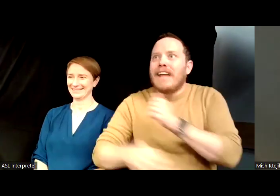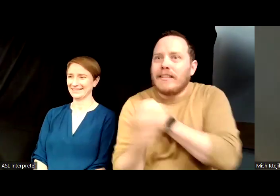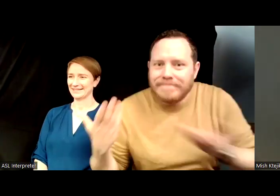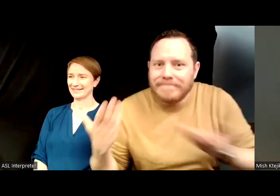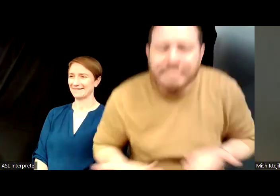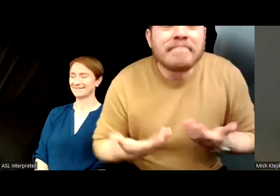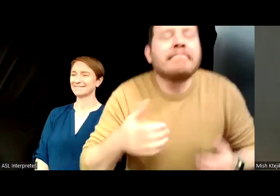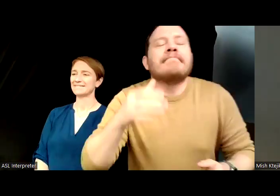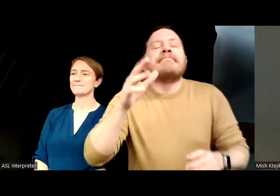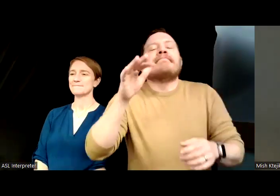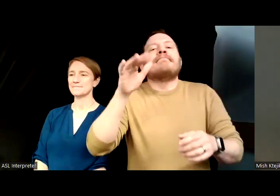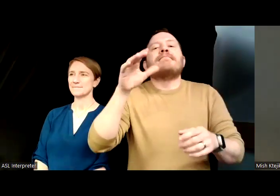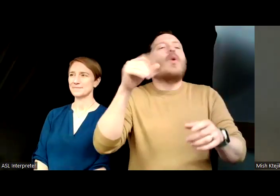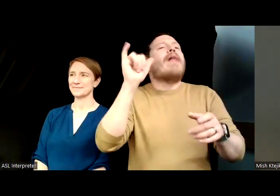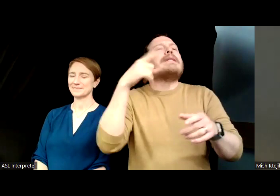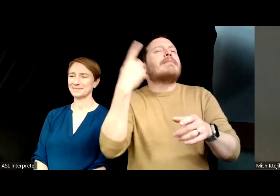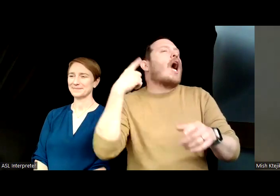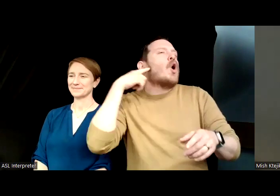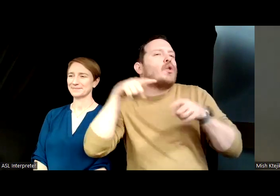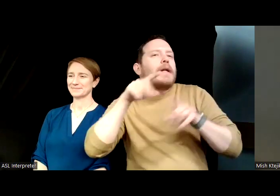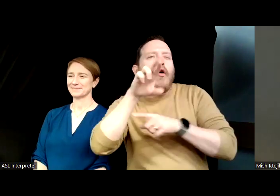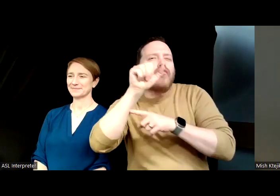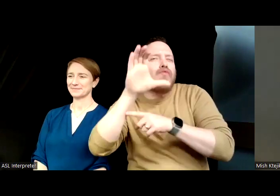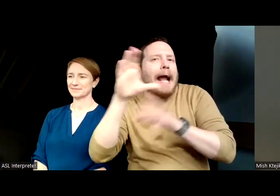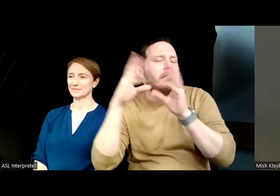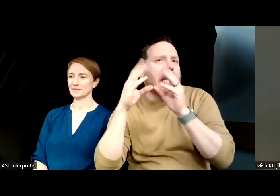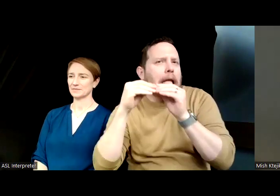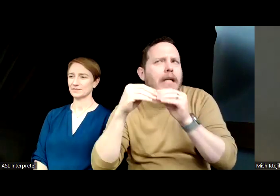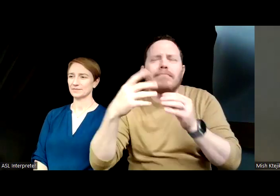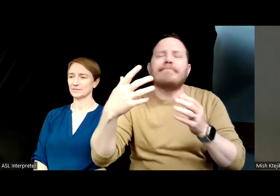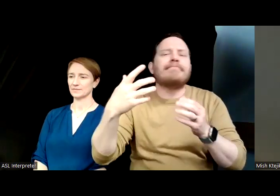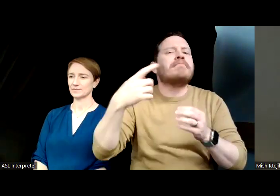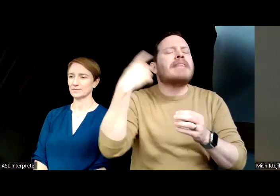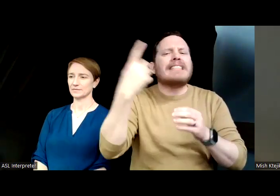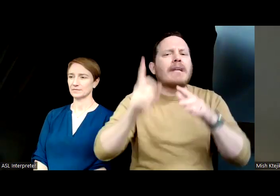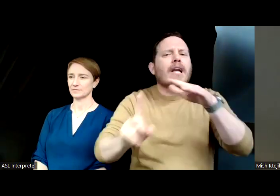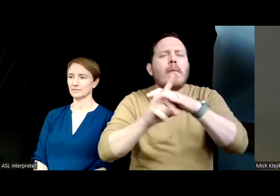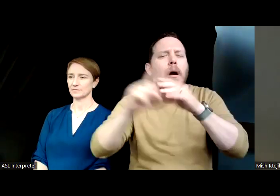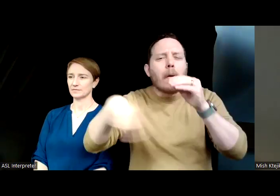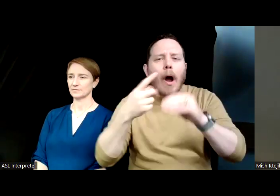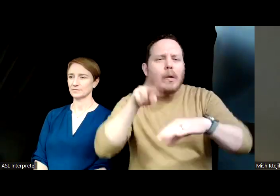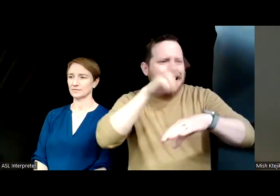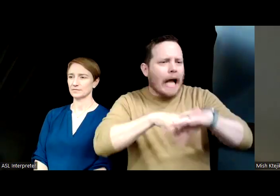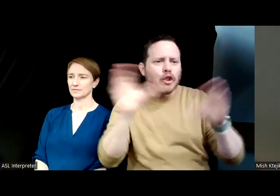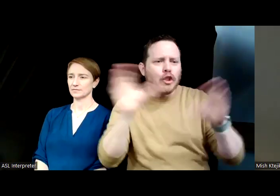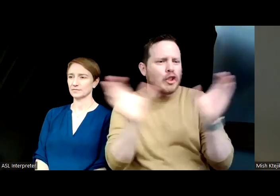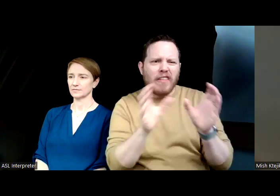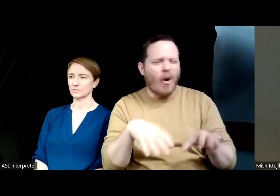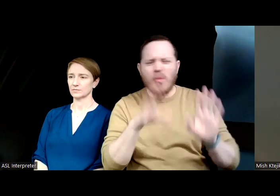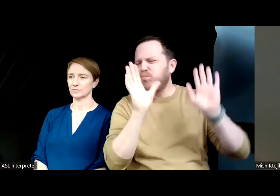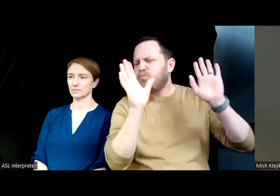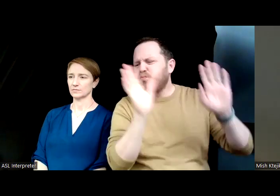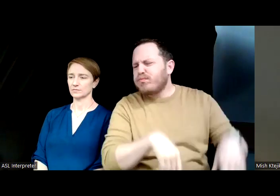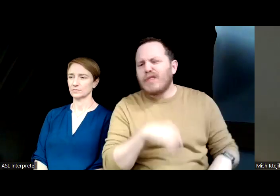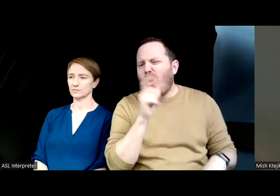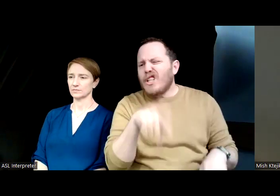Hello again, this is Eric. And that was something that I heard during the RAC meeting. That something had come up about